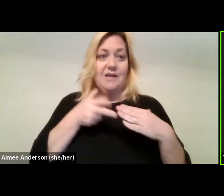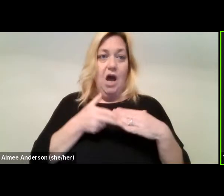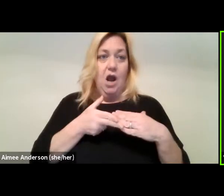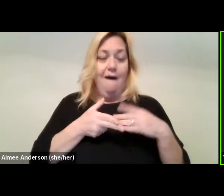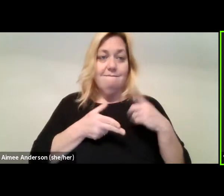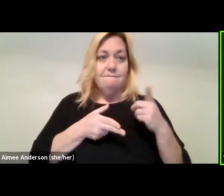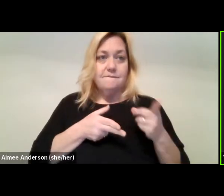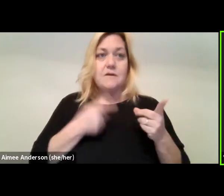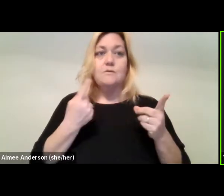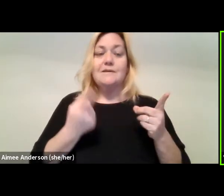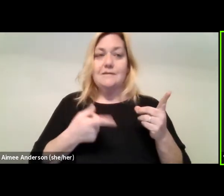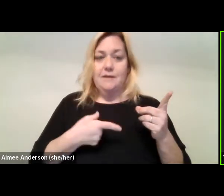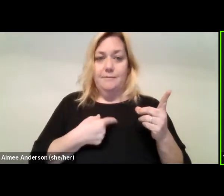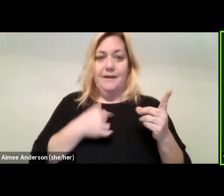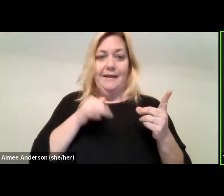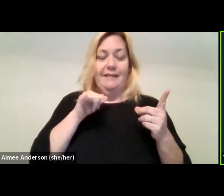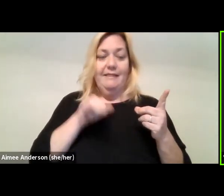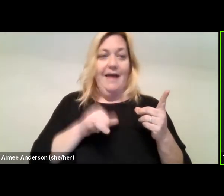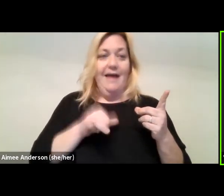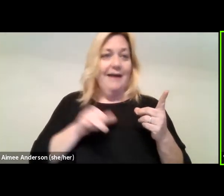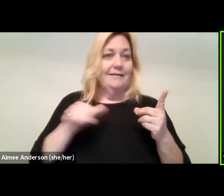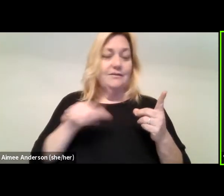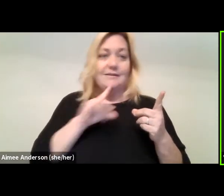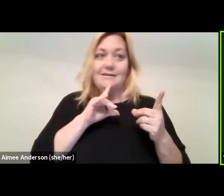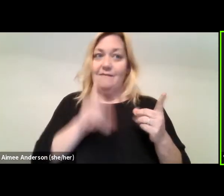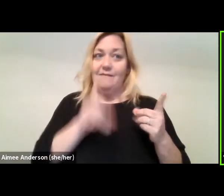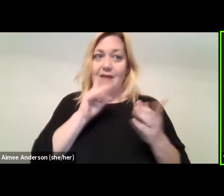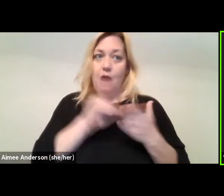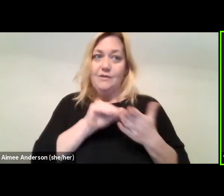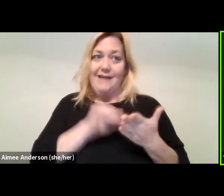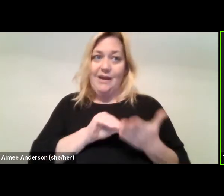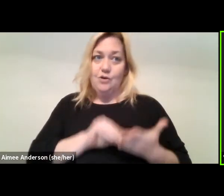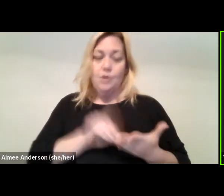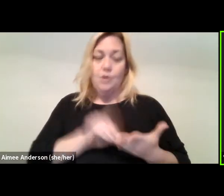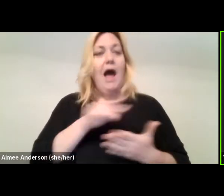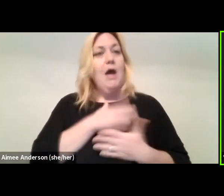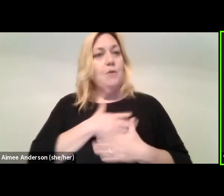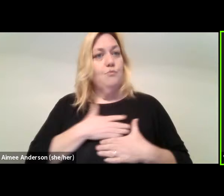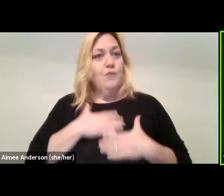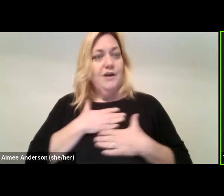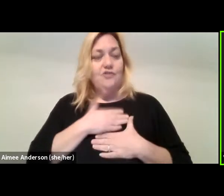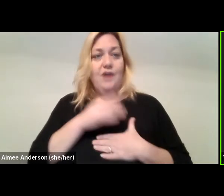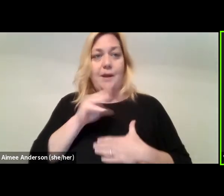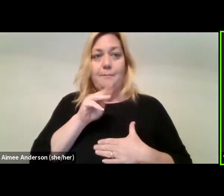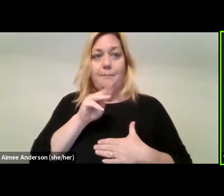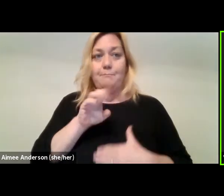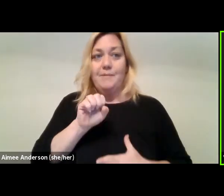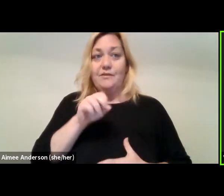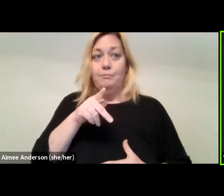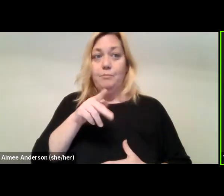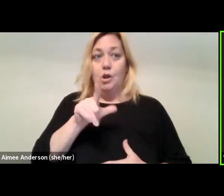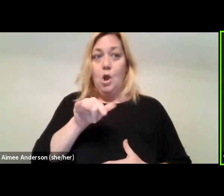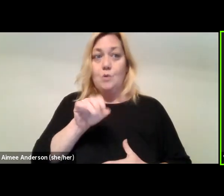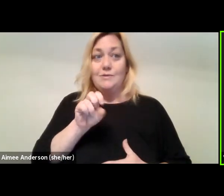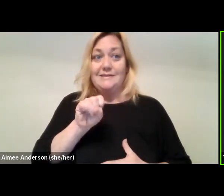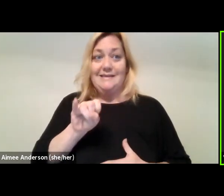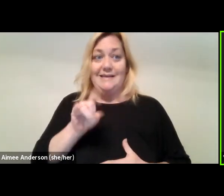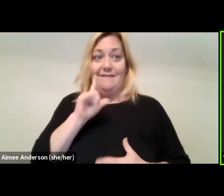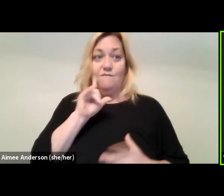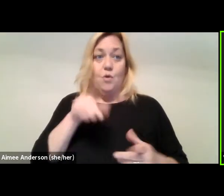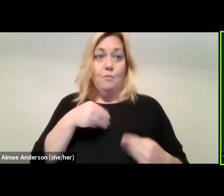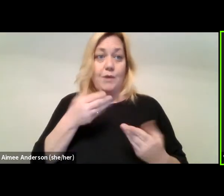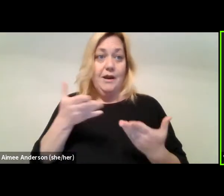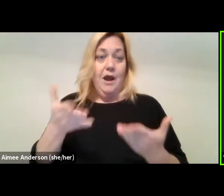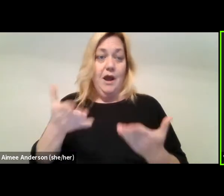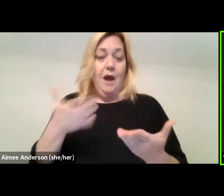was something that was definitely taken note of. I appreciate Ms. Pelosi for bringing it up, and I wholeheartedly